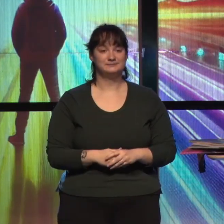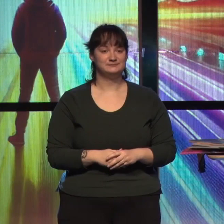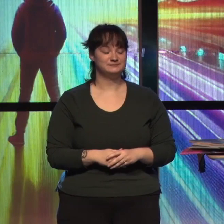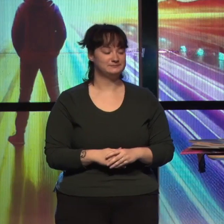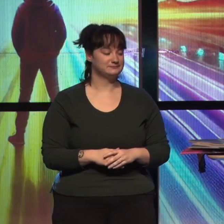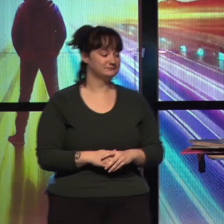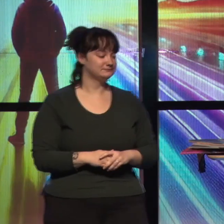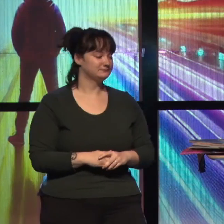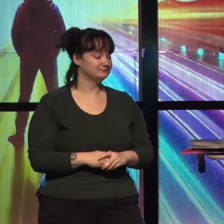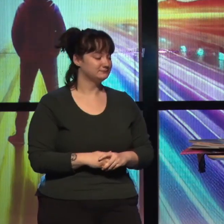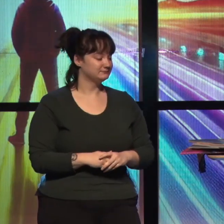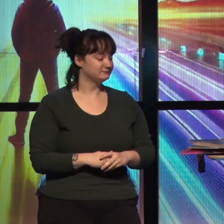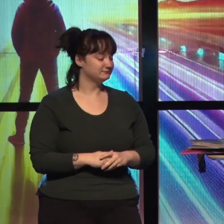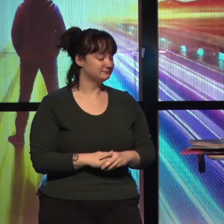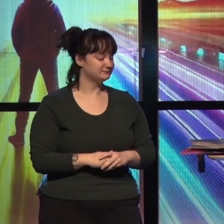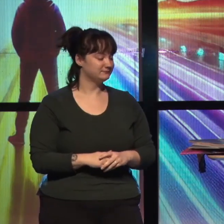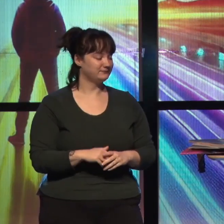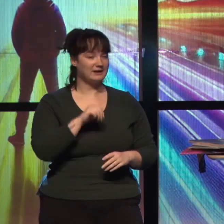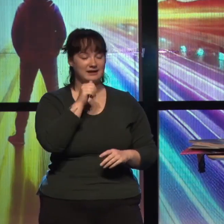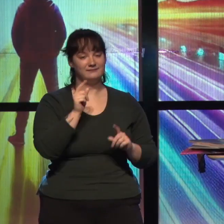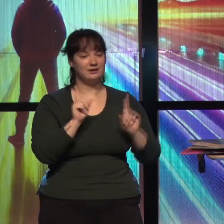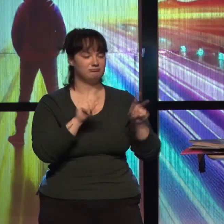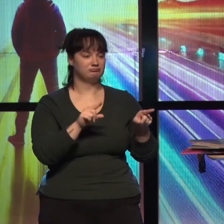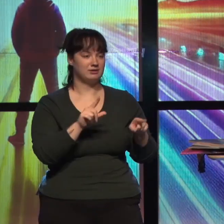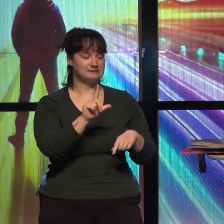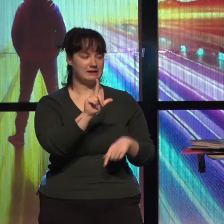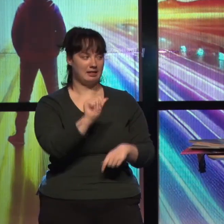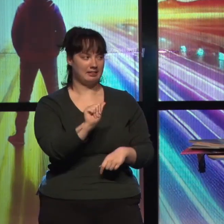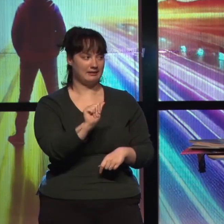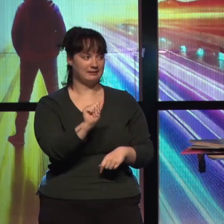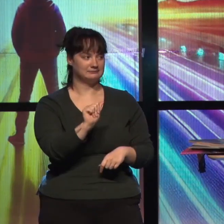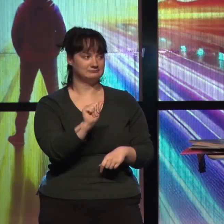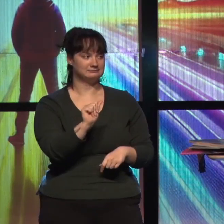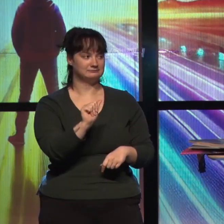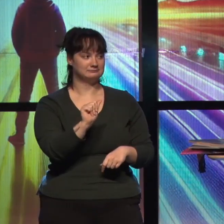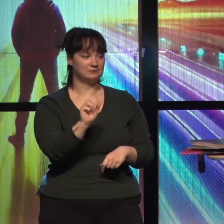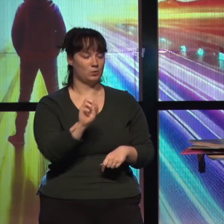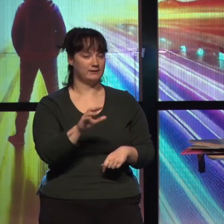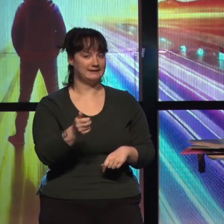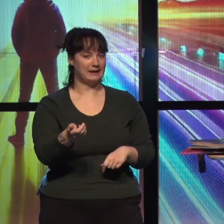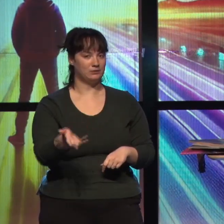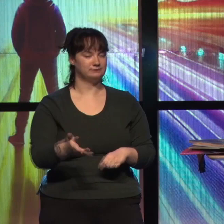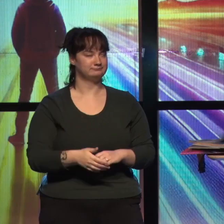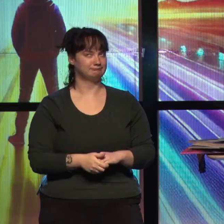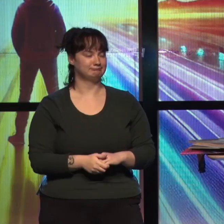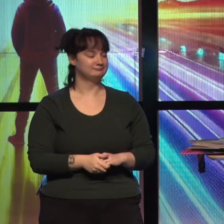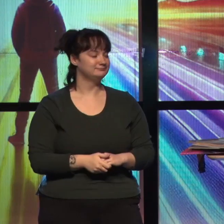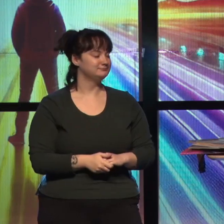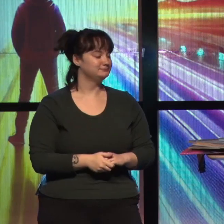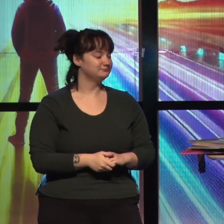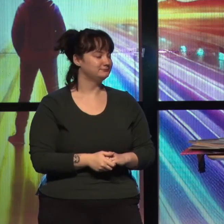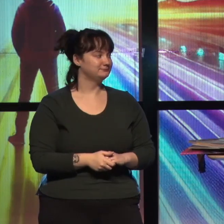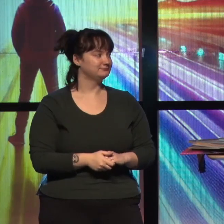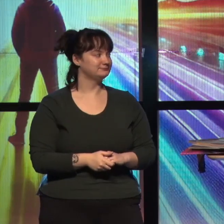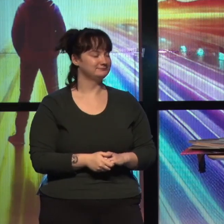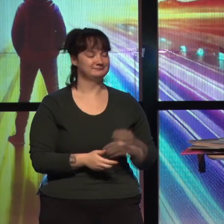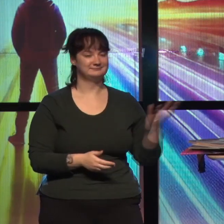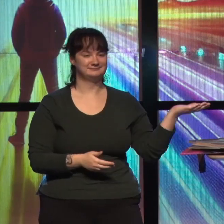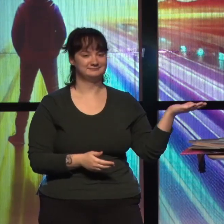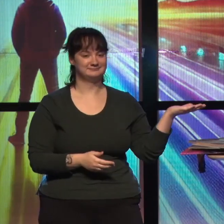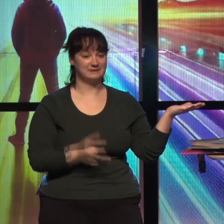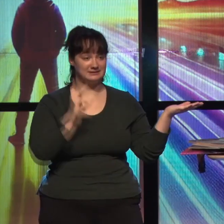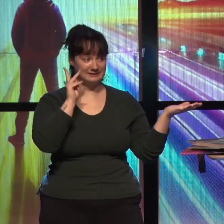not that I've ever been to Las Vegas or gambled or anything, though. No, I wouldn't do that. Beetlejuice. Anybody